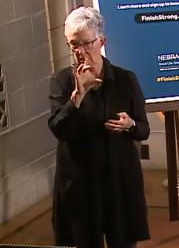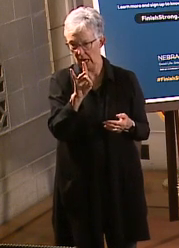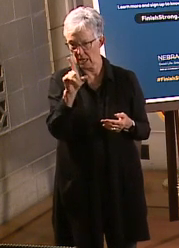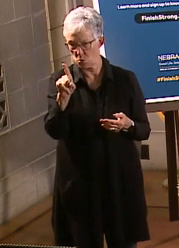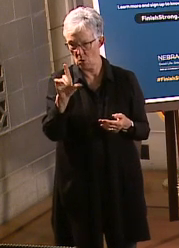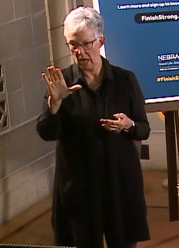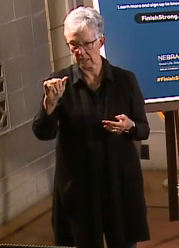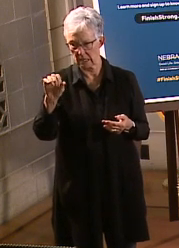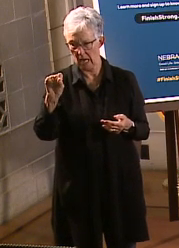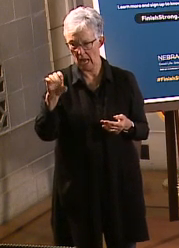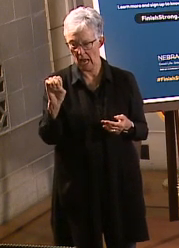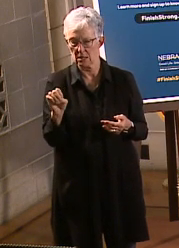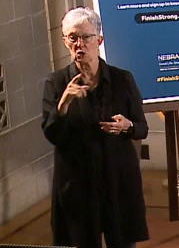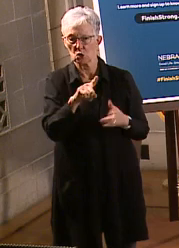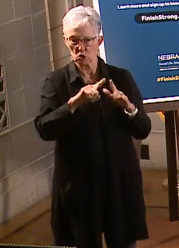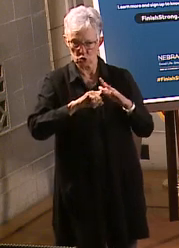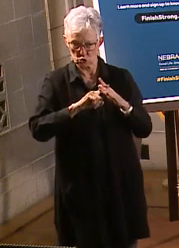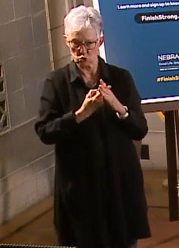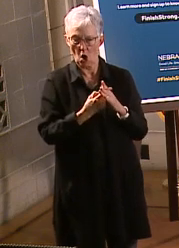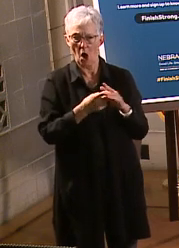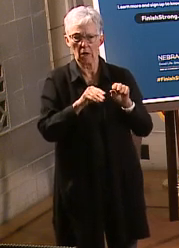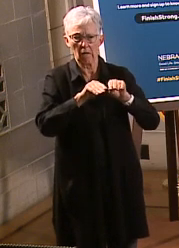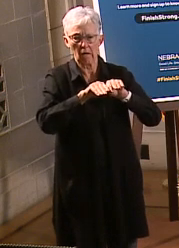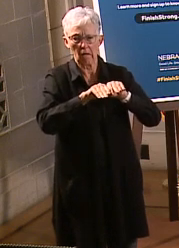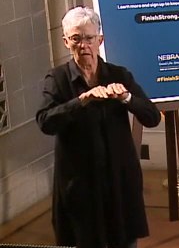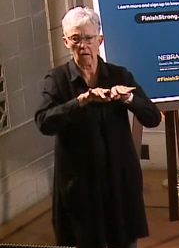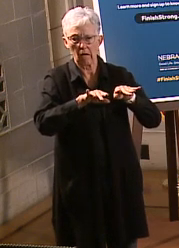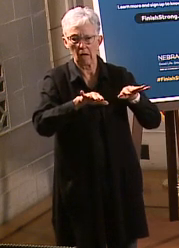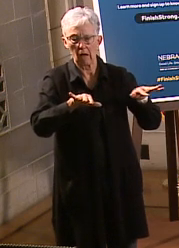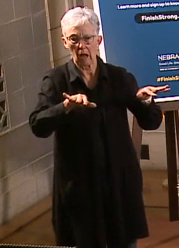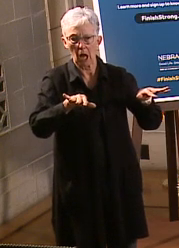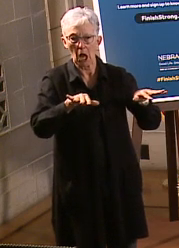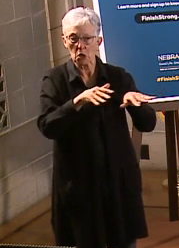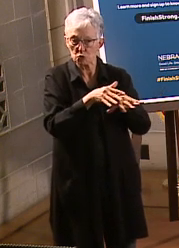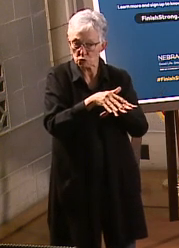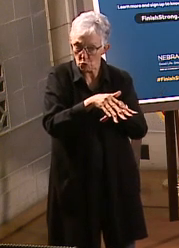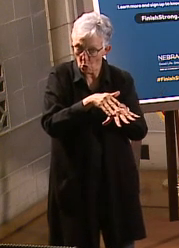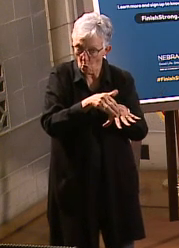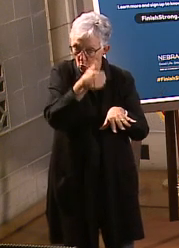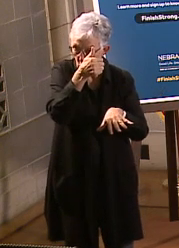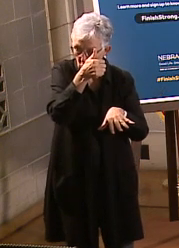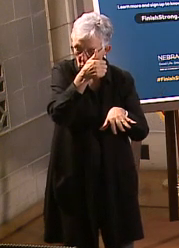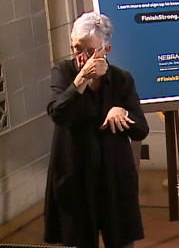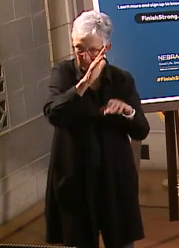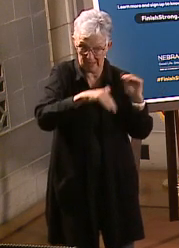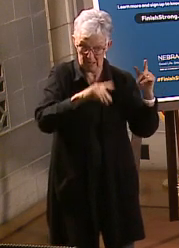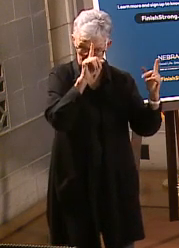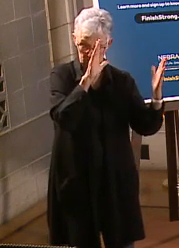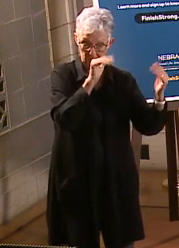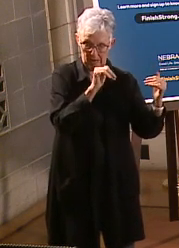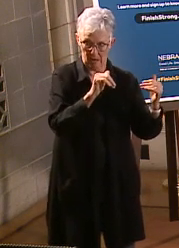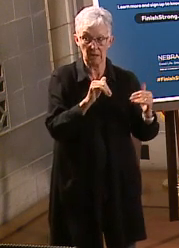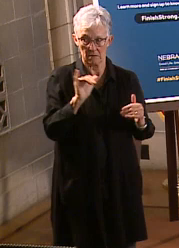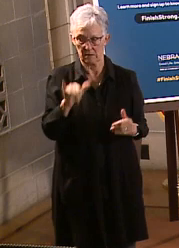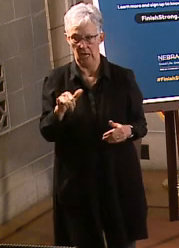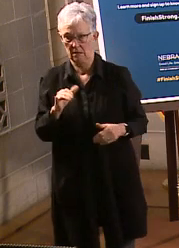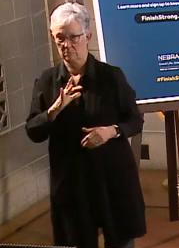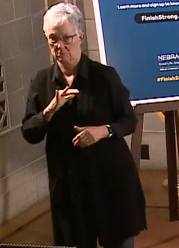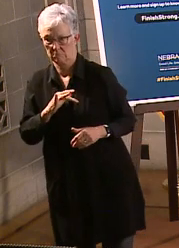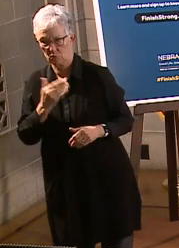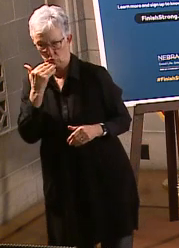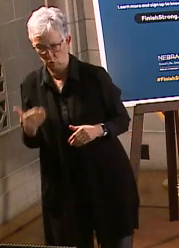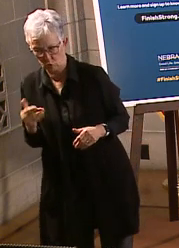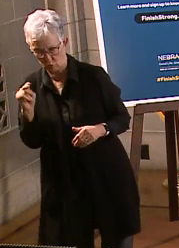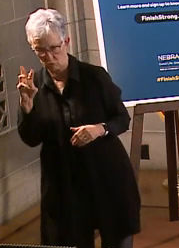It's taking off a little bit slower maybe than what we thought it might, which is great, which is why we want everybody to